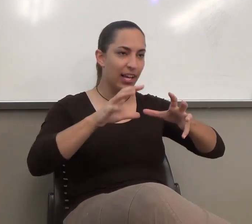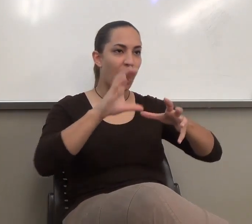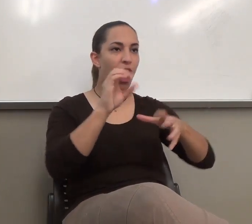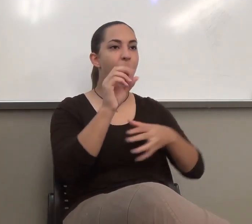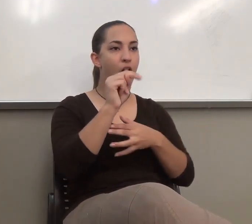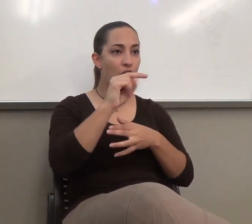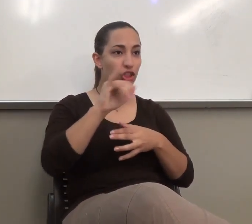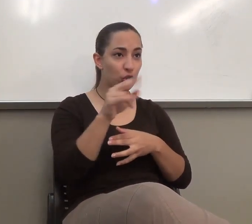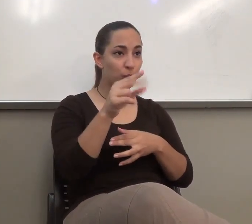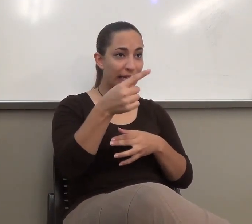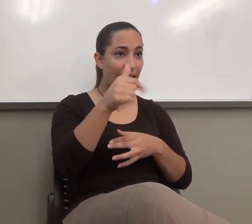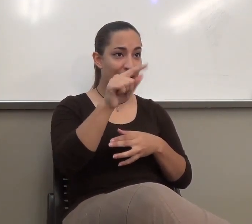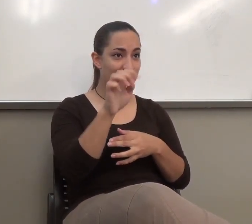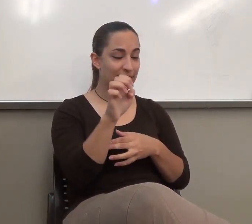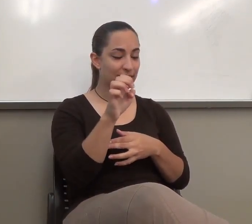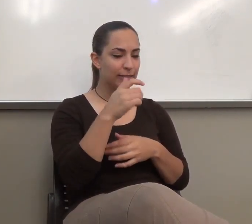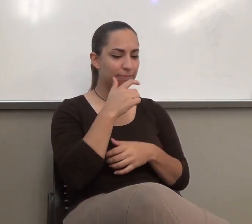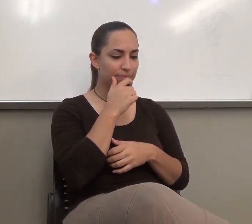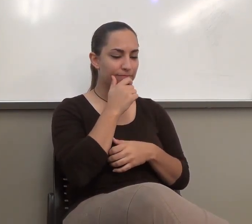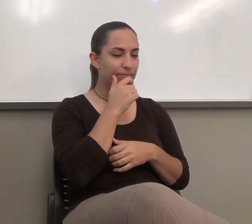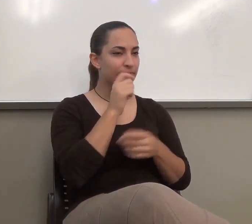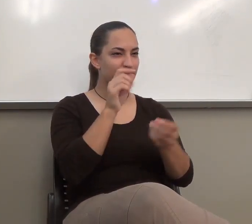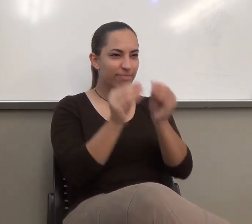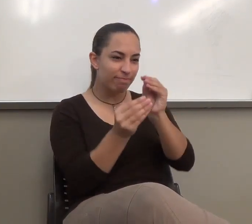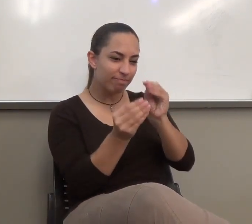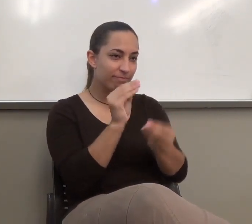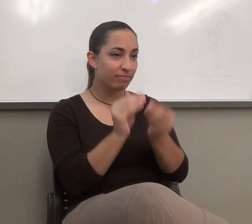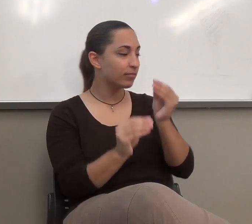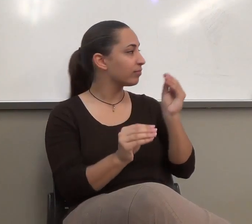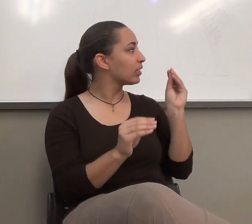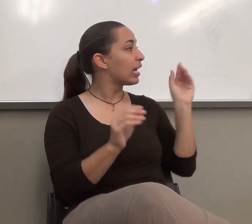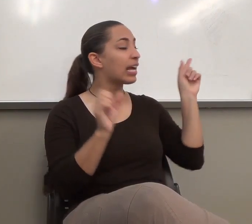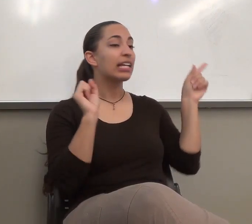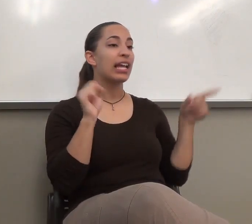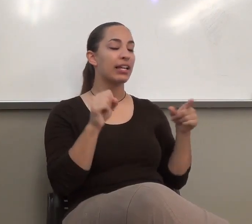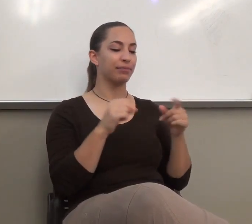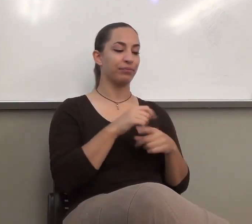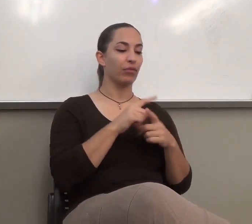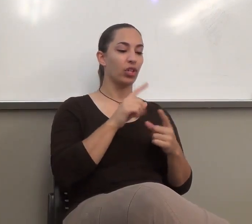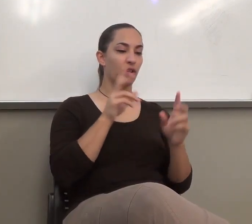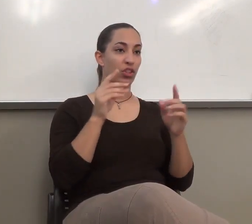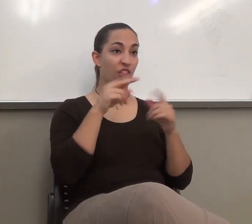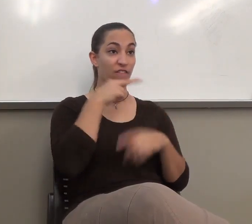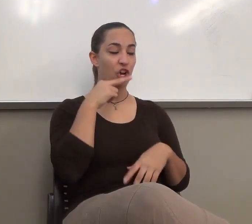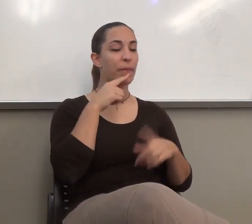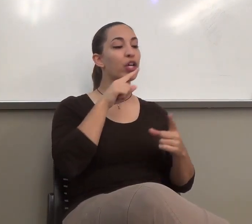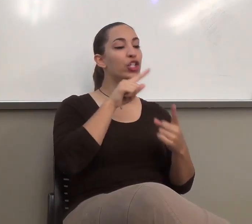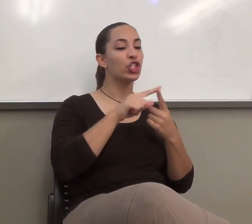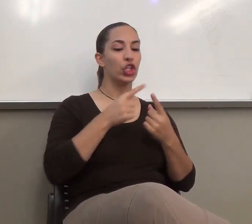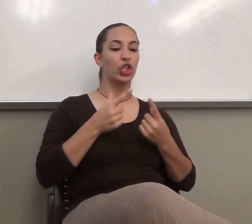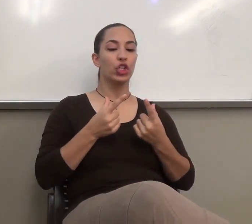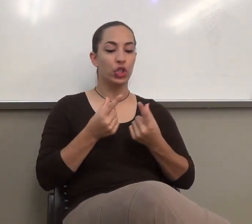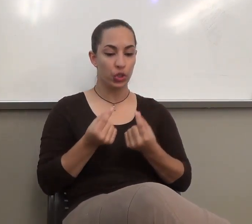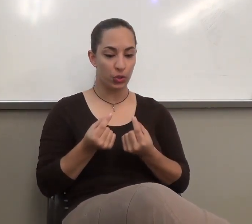conjugate the verb to do in English?